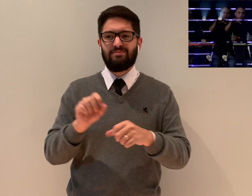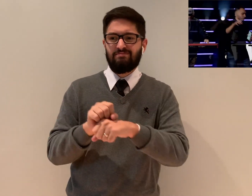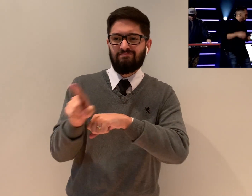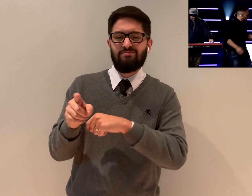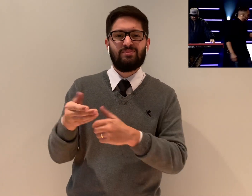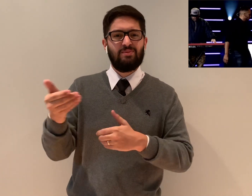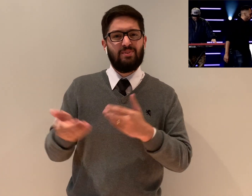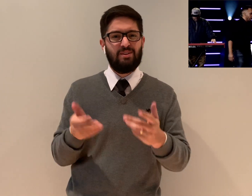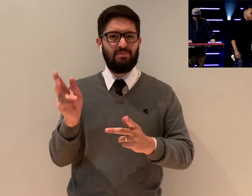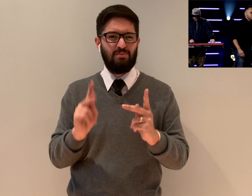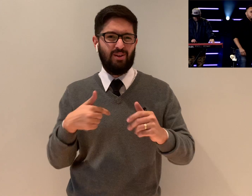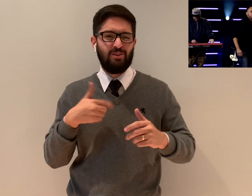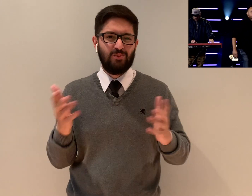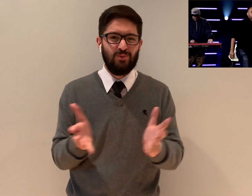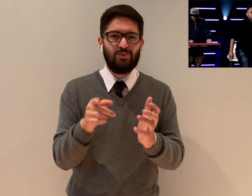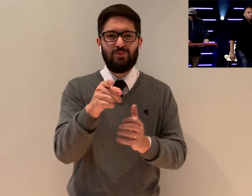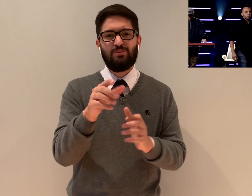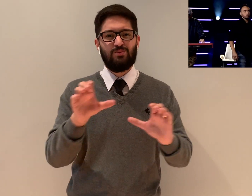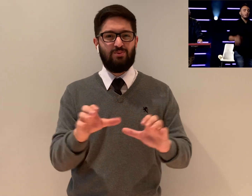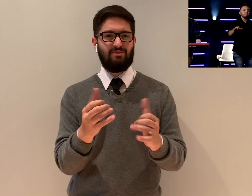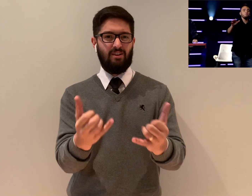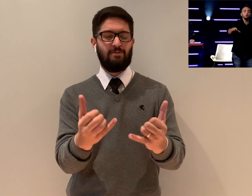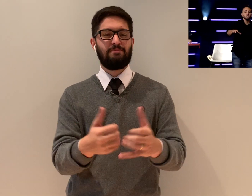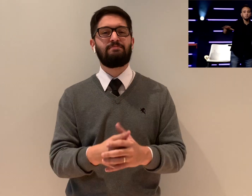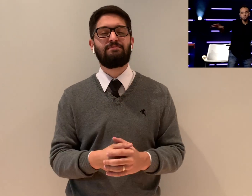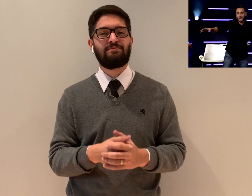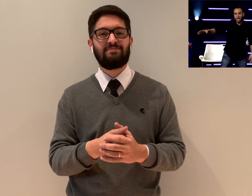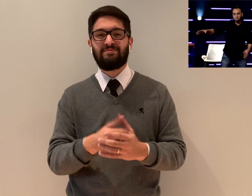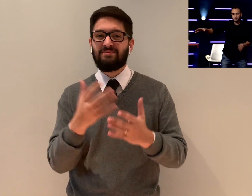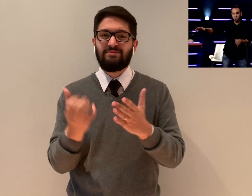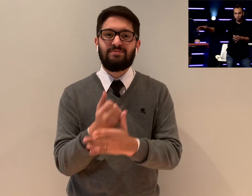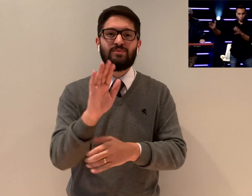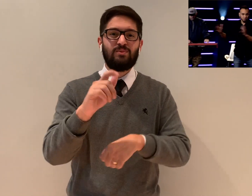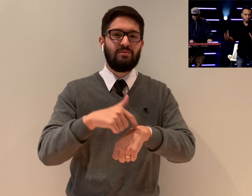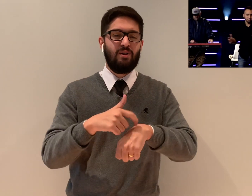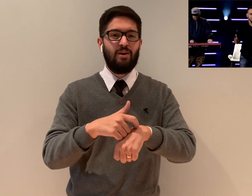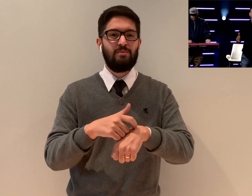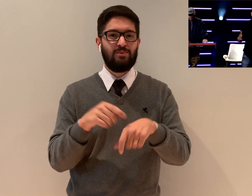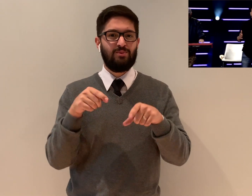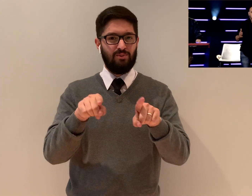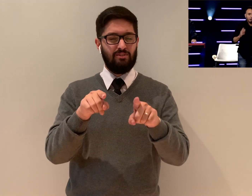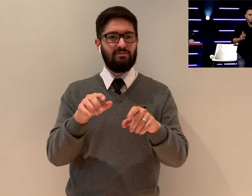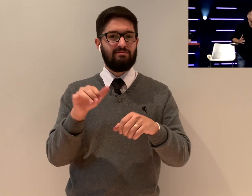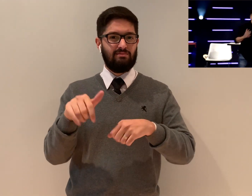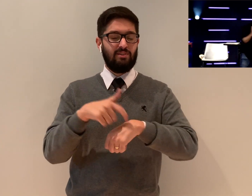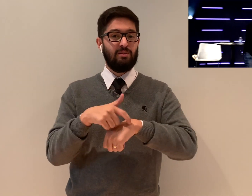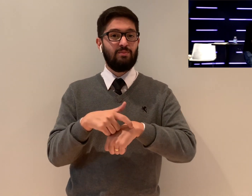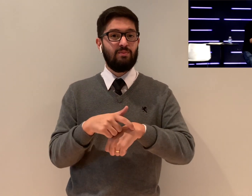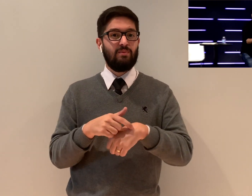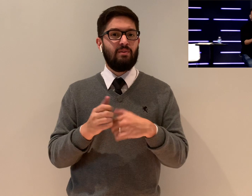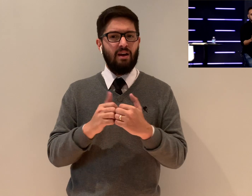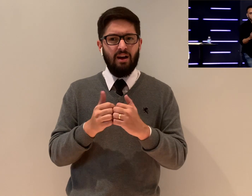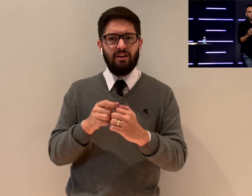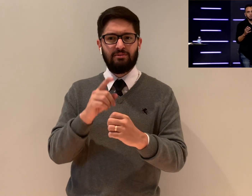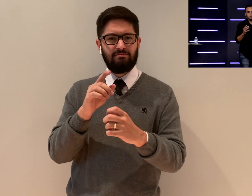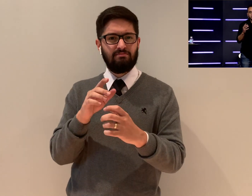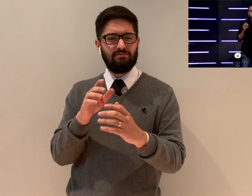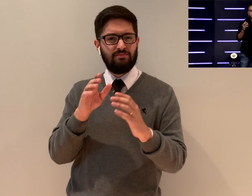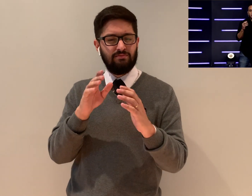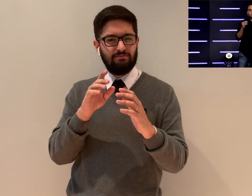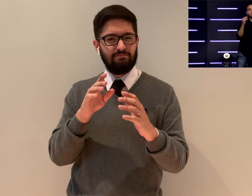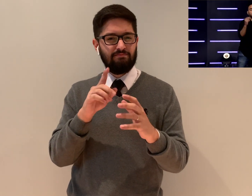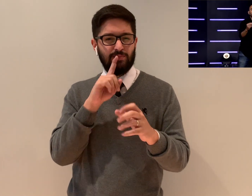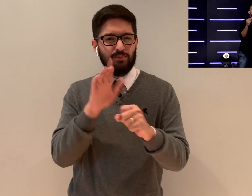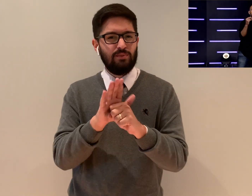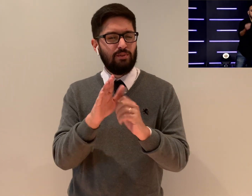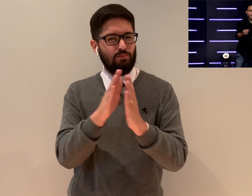So I encourage you to do that right now. So make the most of your time during this season by being devoted to prayer,